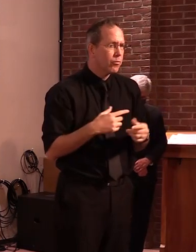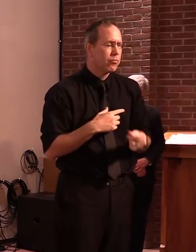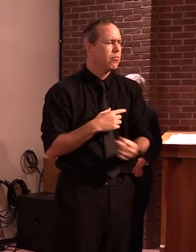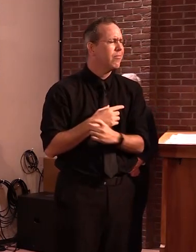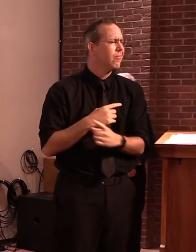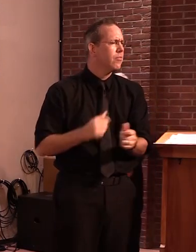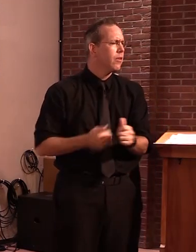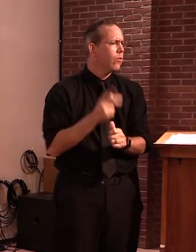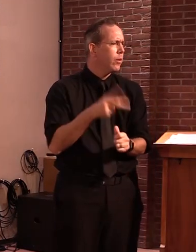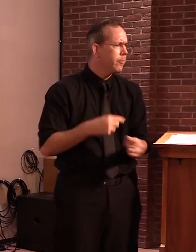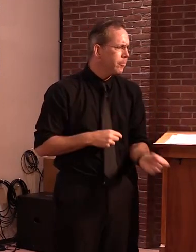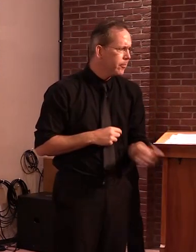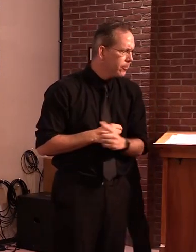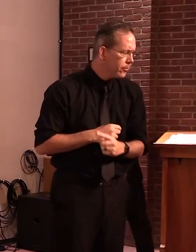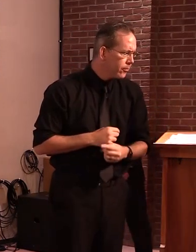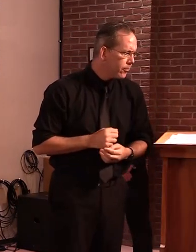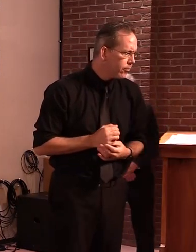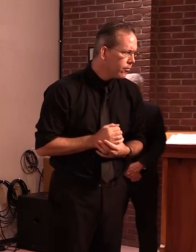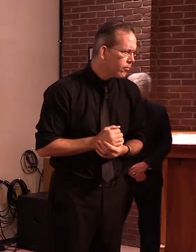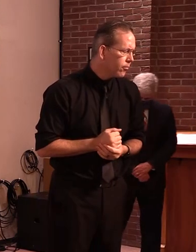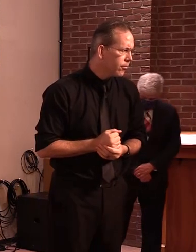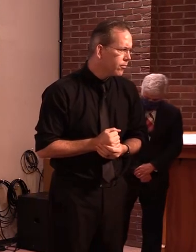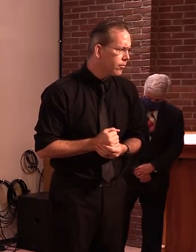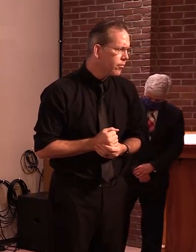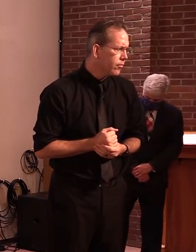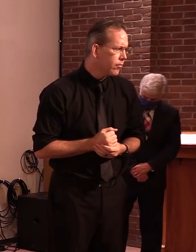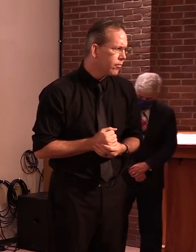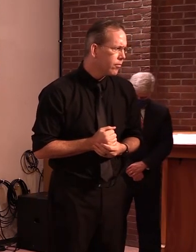with the actual mask mandate being implemented,